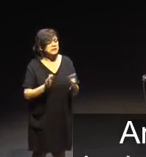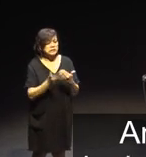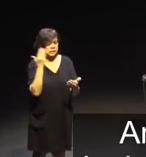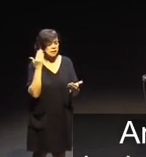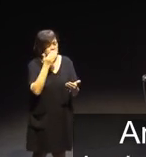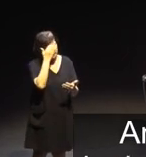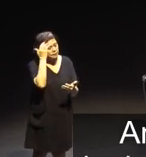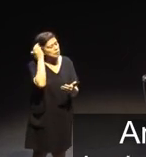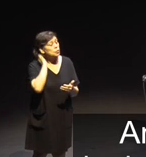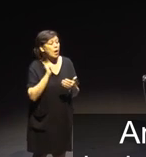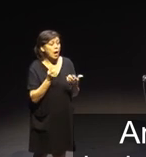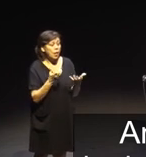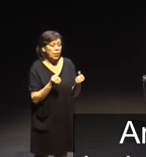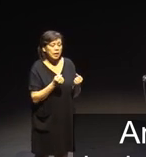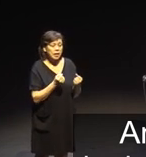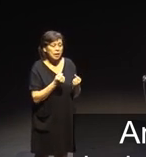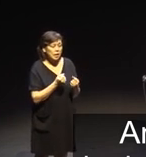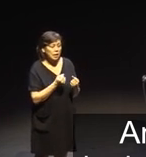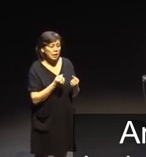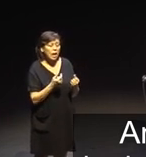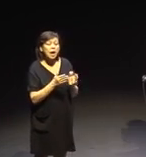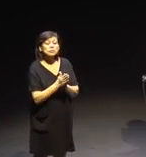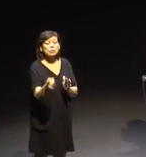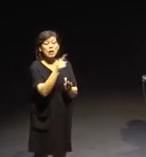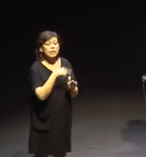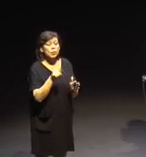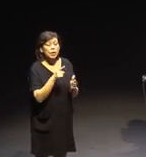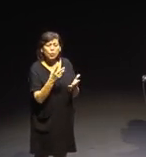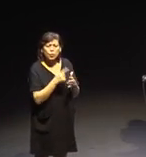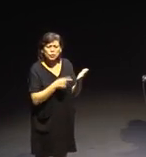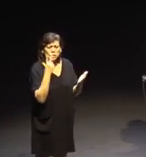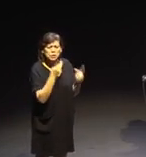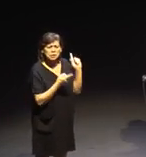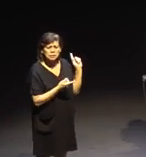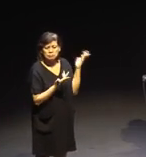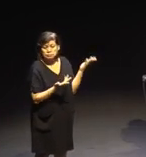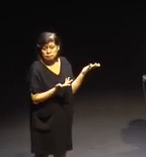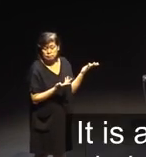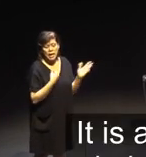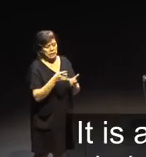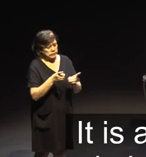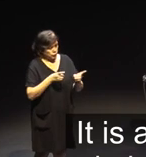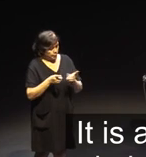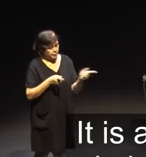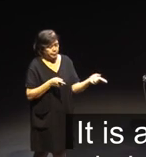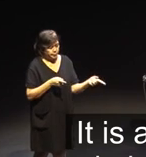this artwork, you know, what do you see? Right? If I may just describe this work, it